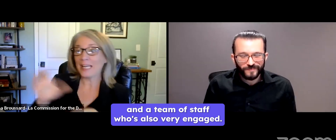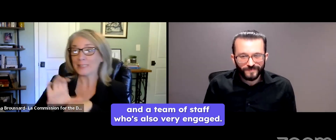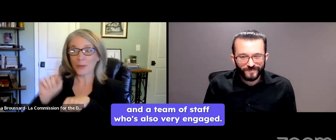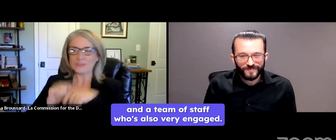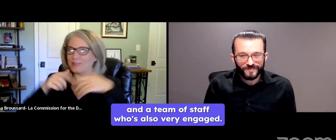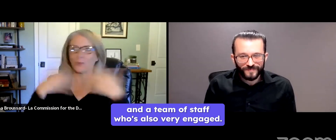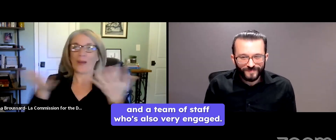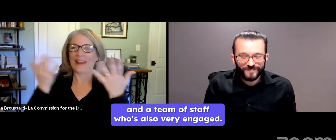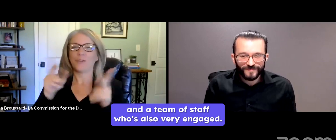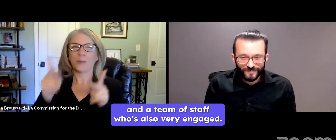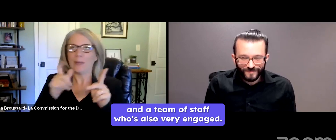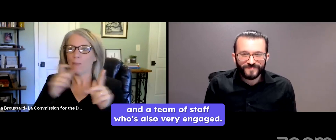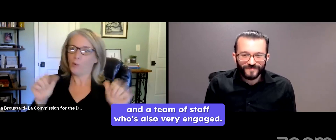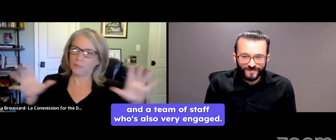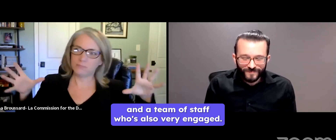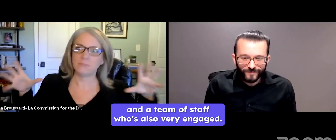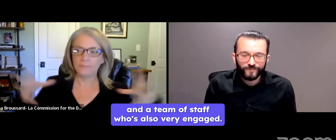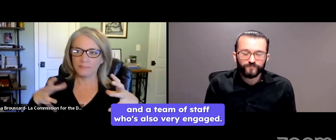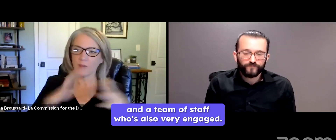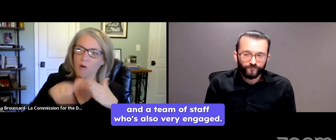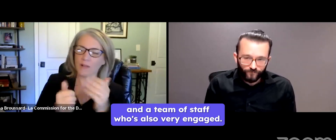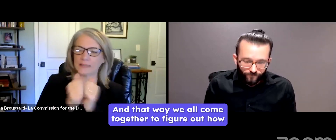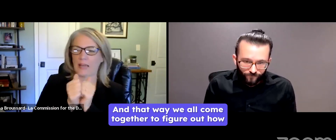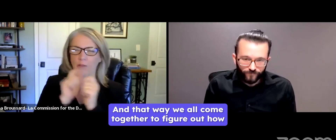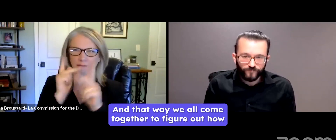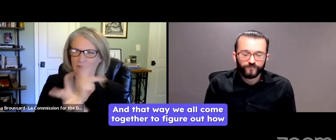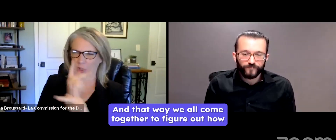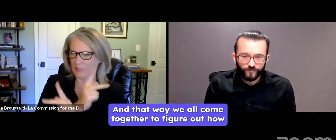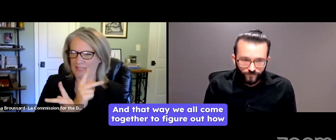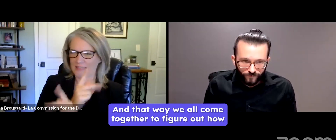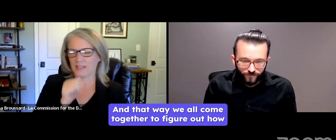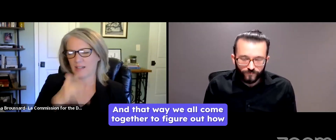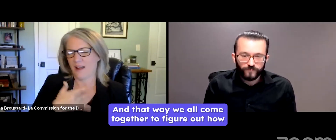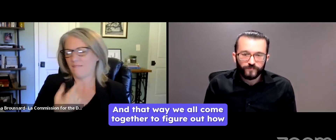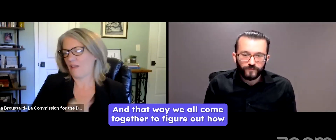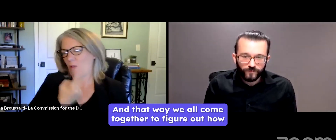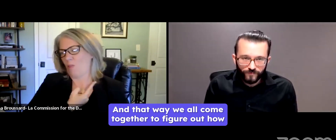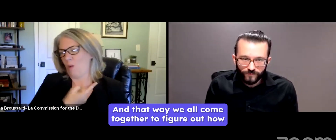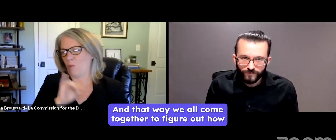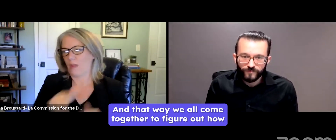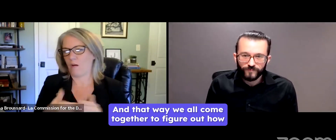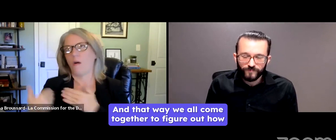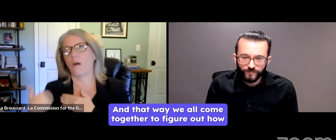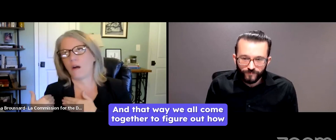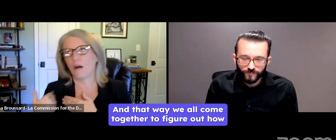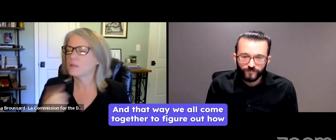team of staff who's also very engaged. And that way we all come together to figure out how to